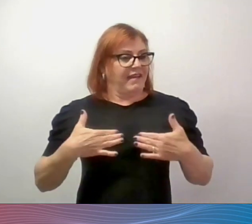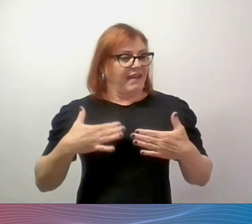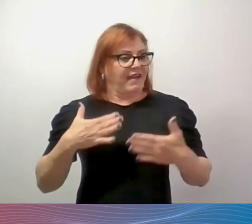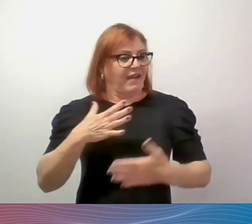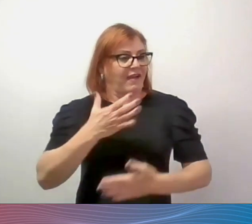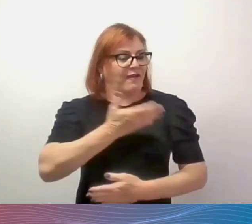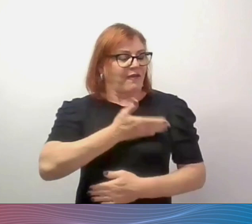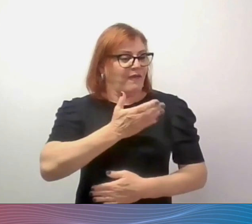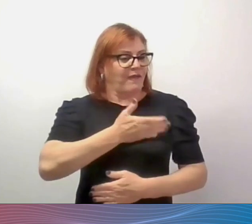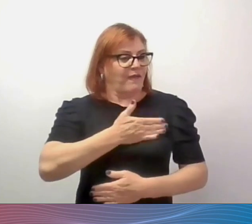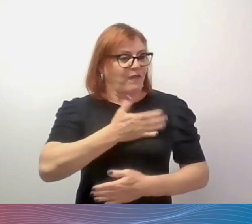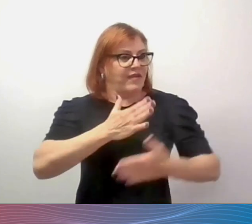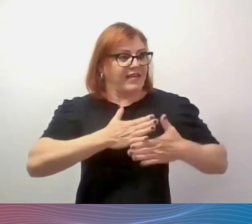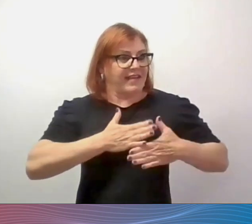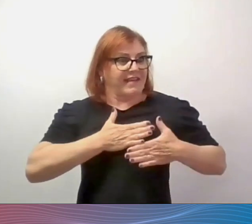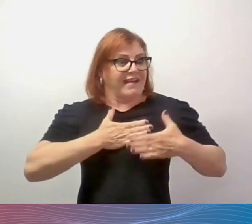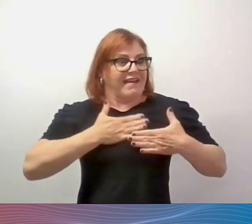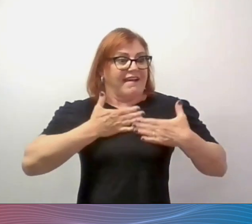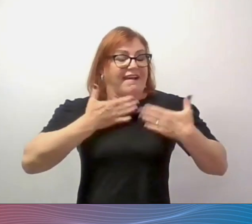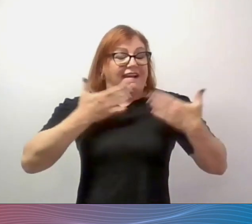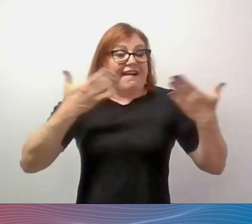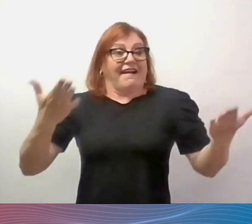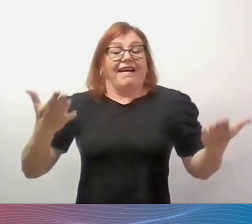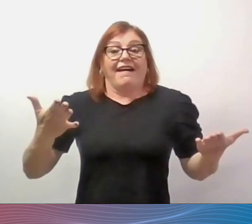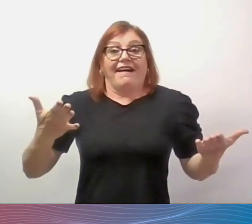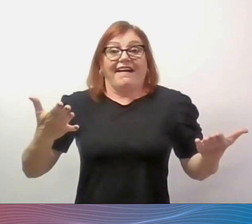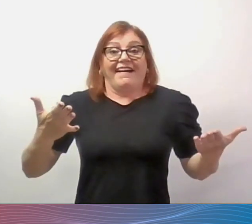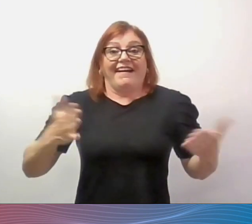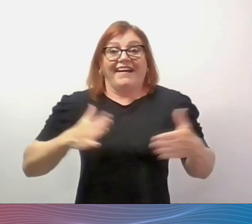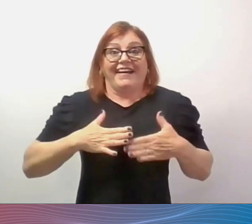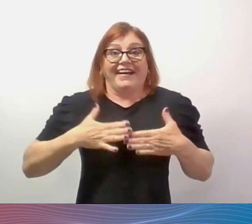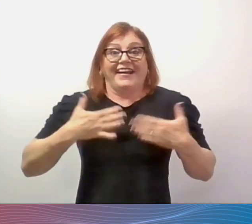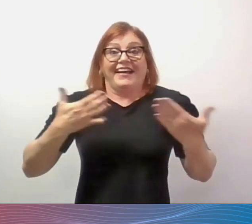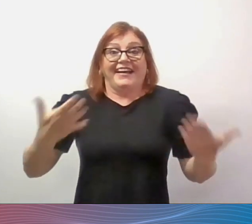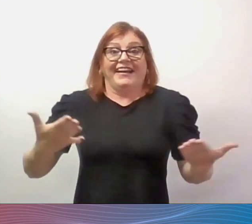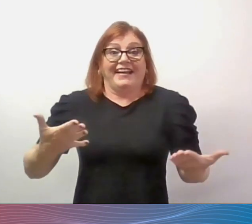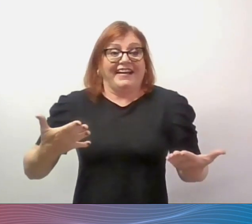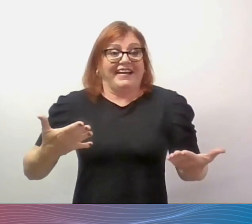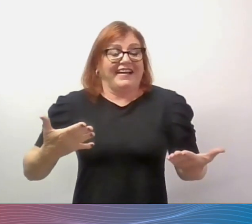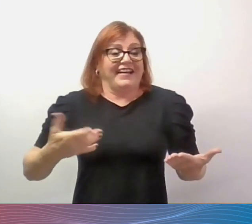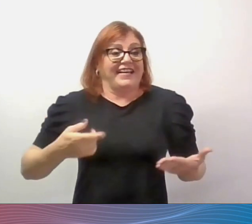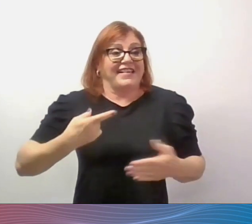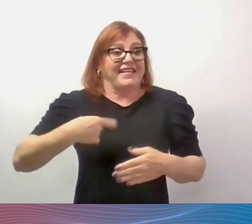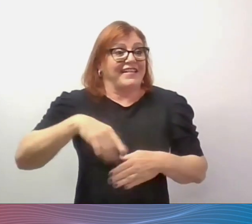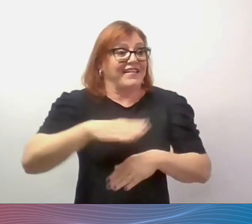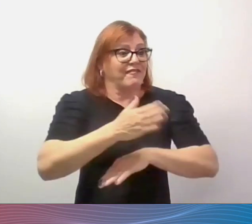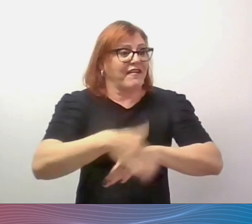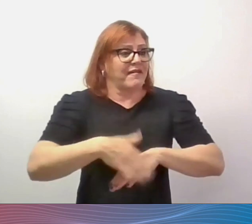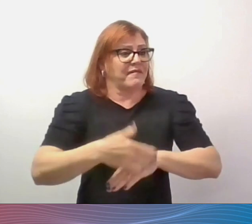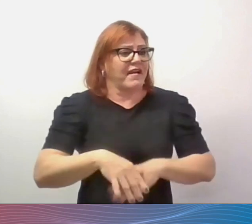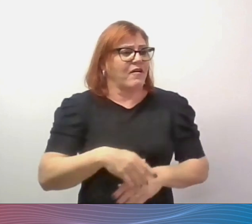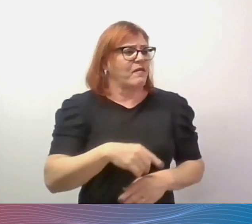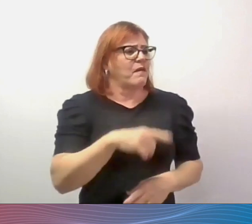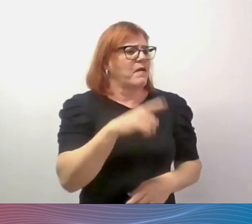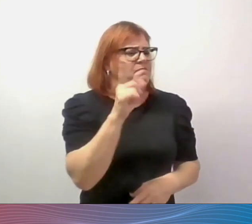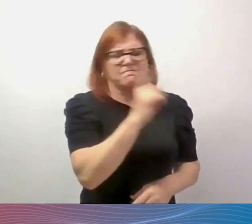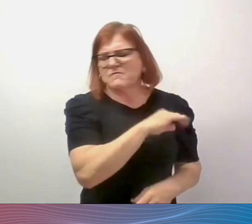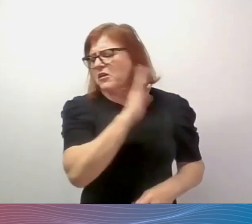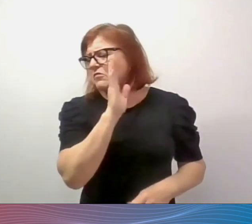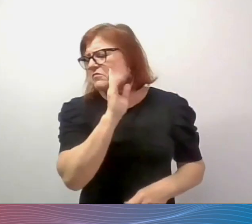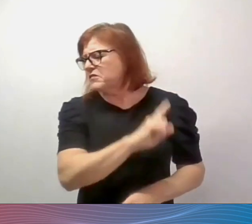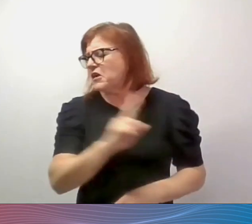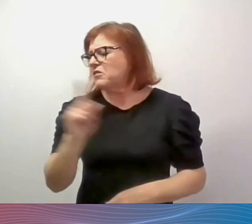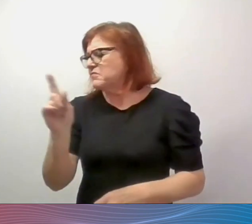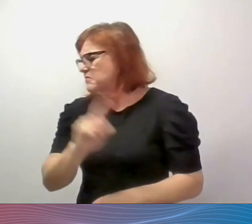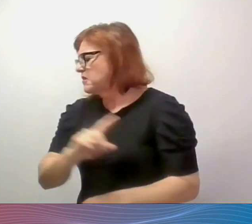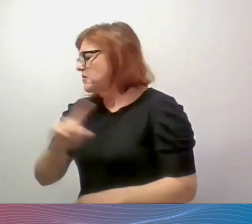joy. Você indo para a rua às vezes leva 10 não e um sim. You go to the streets, sometimes you receive 10 no's and just